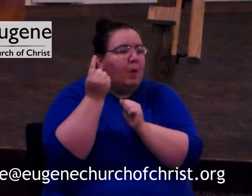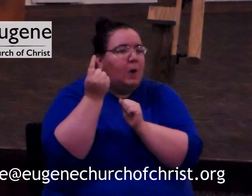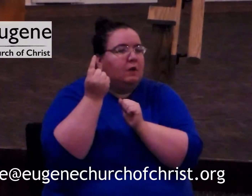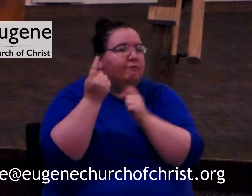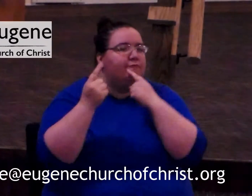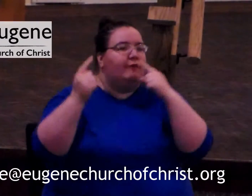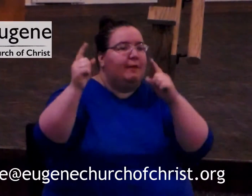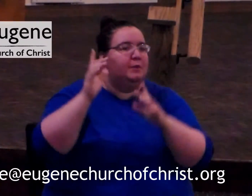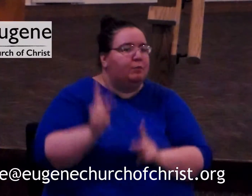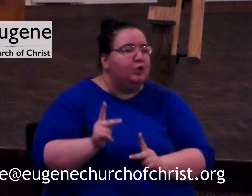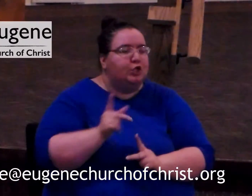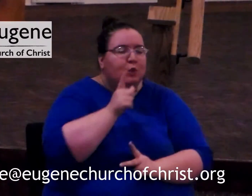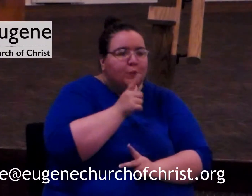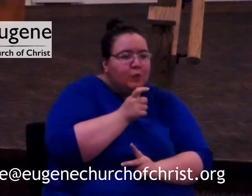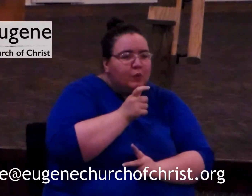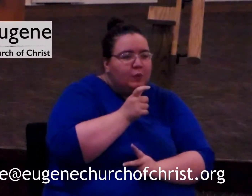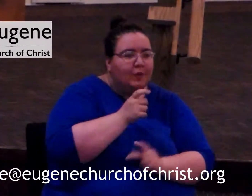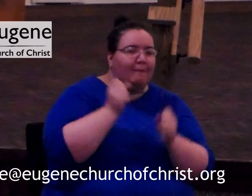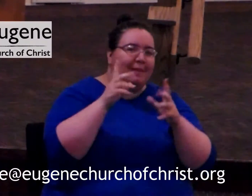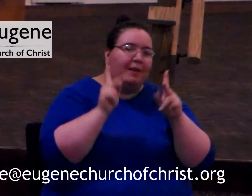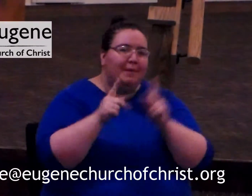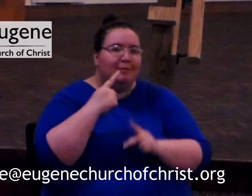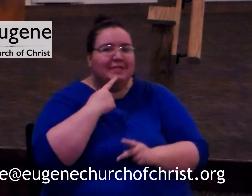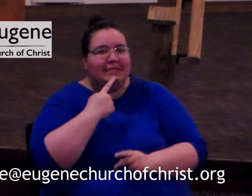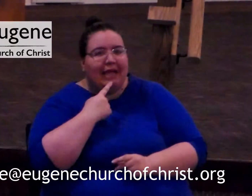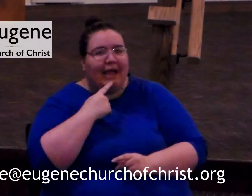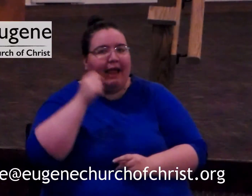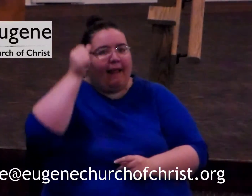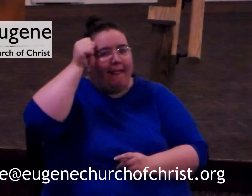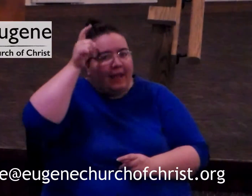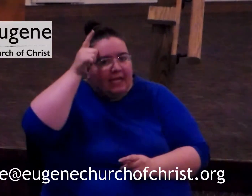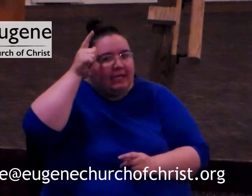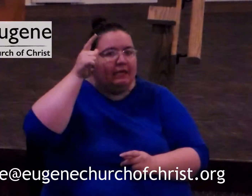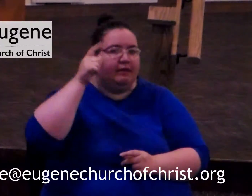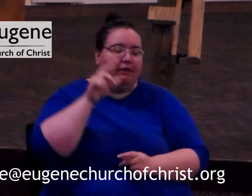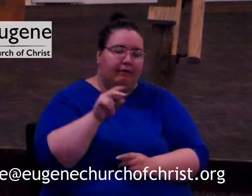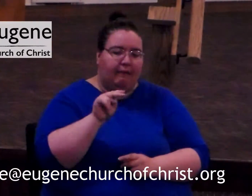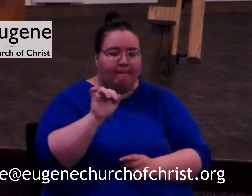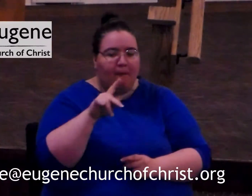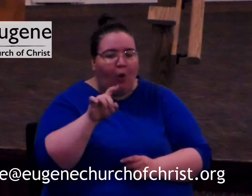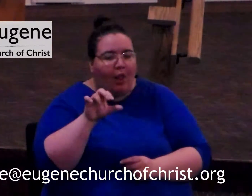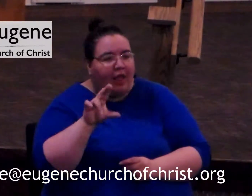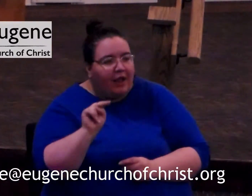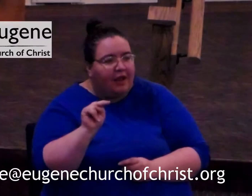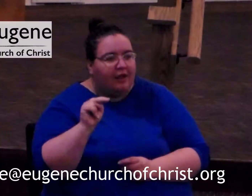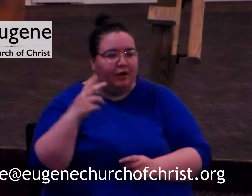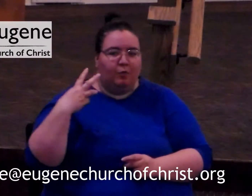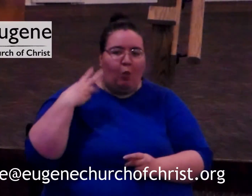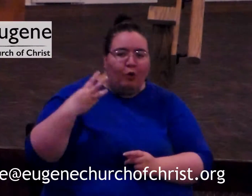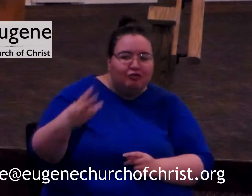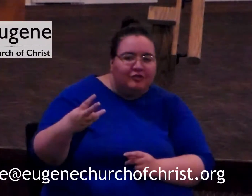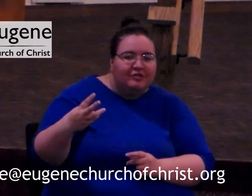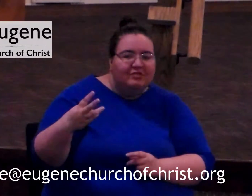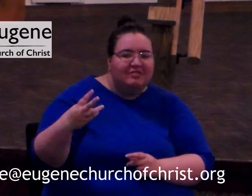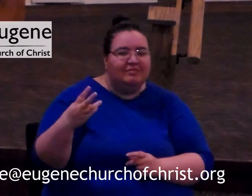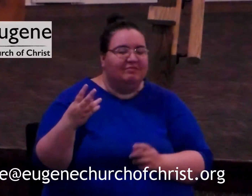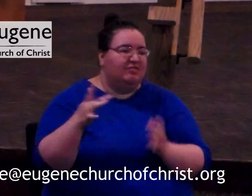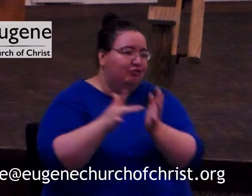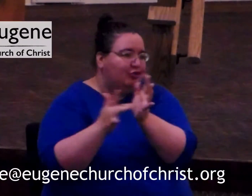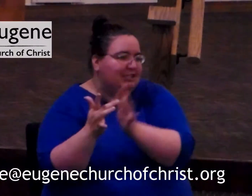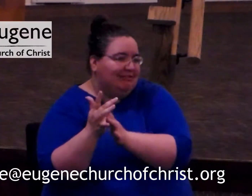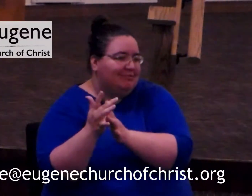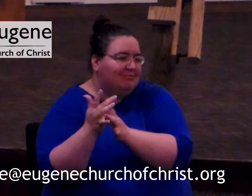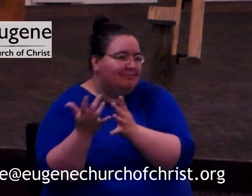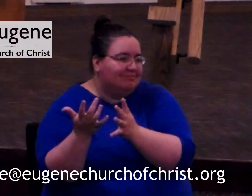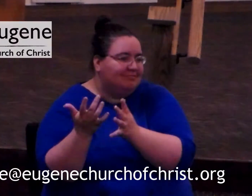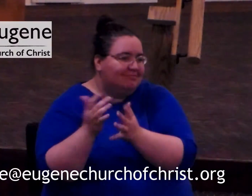down the road, and a lot of religious folks will usually get back to Jesus or someone within the Bible story. This would be a pretty interesting dinner to be at, because